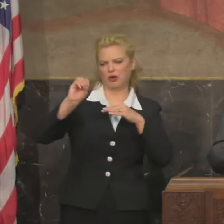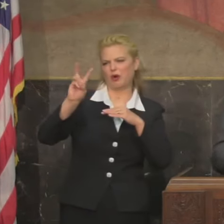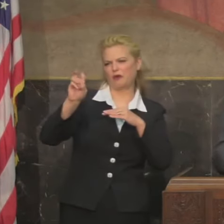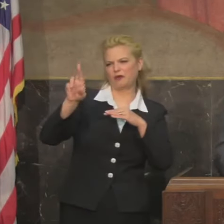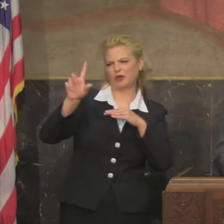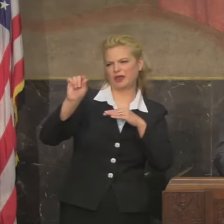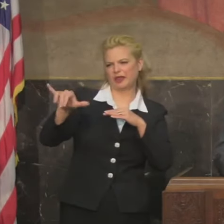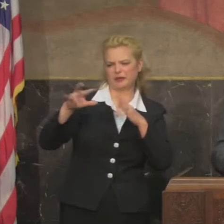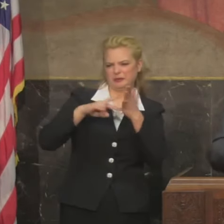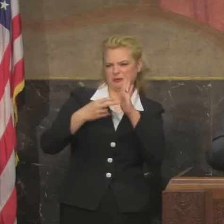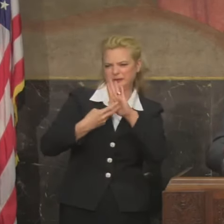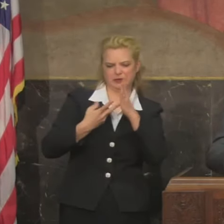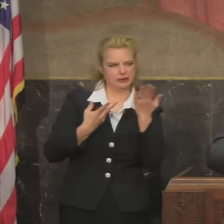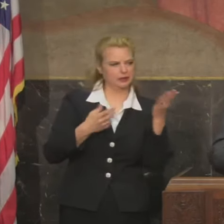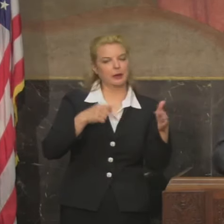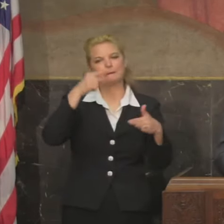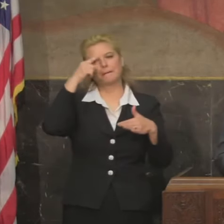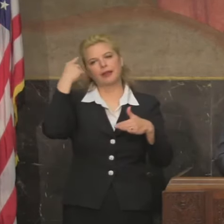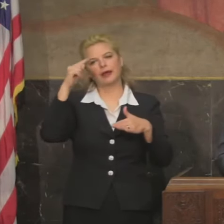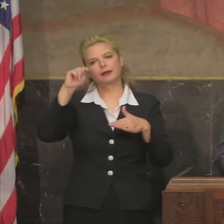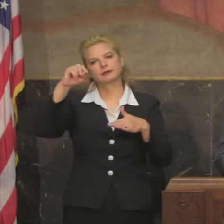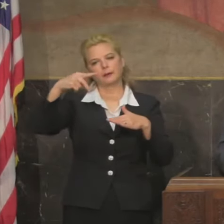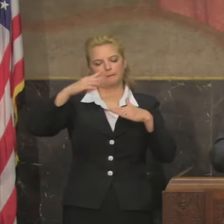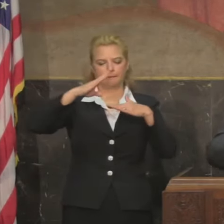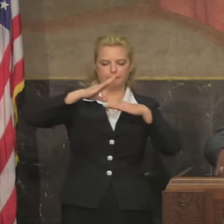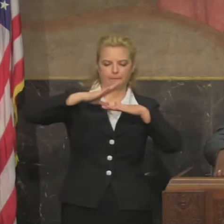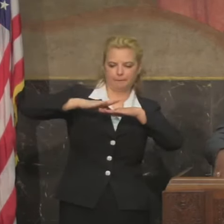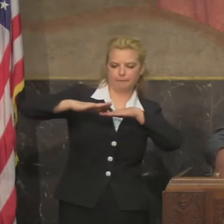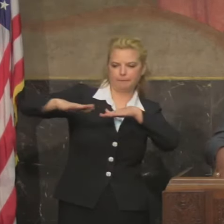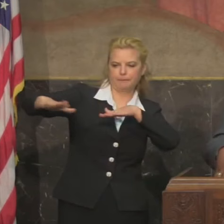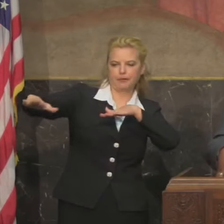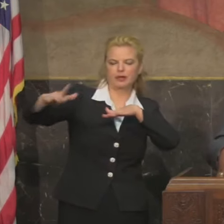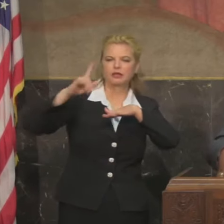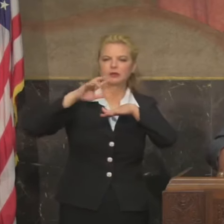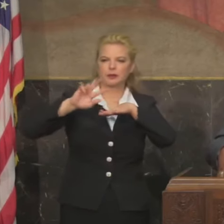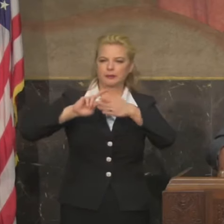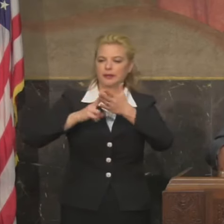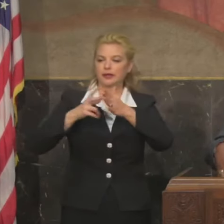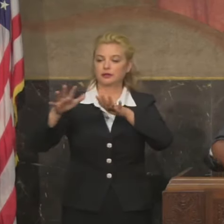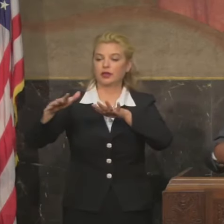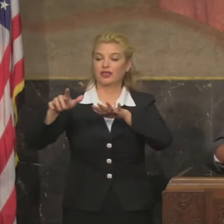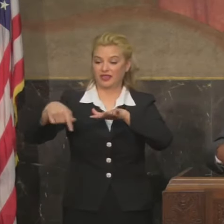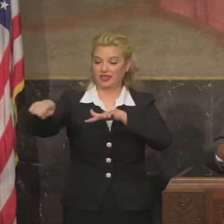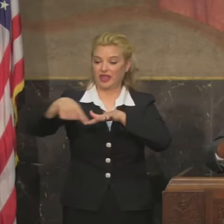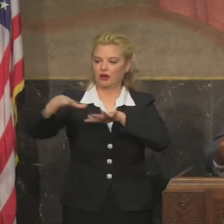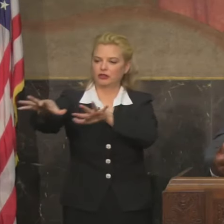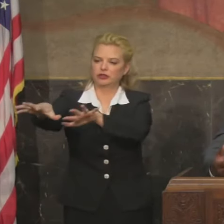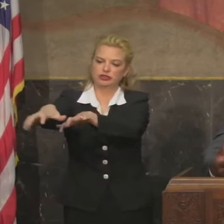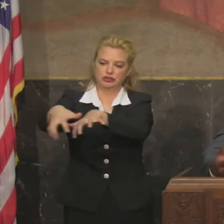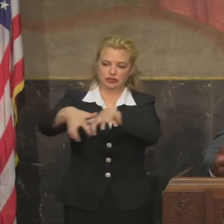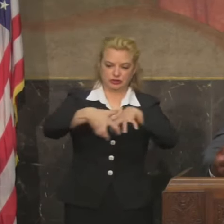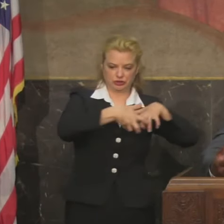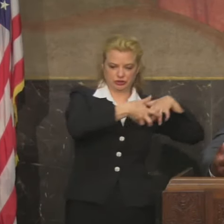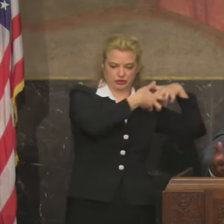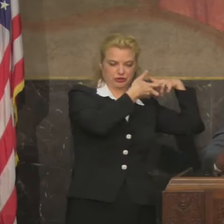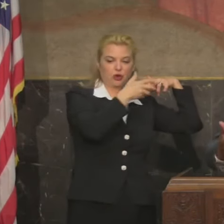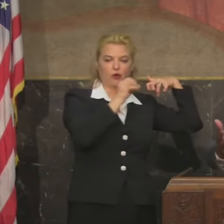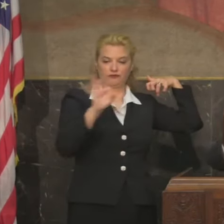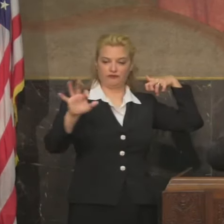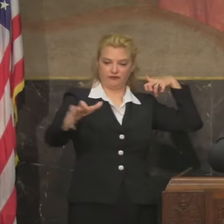Overlay is a repaving. It's a blacktop. It's where you pull the asphalt that's there off, and you go back with